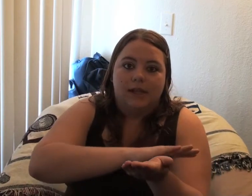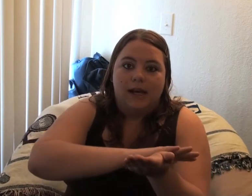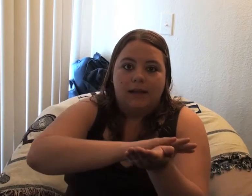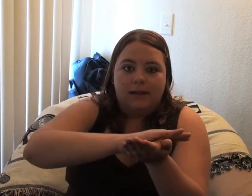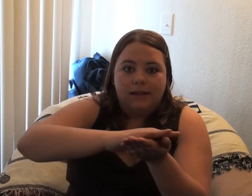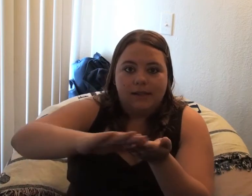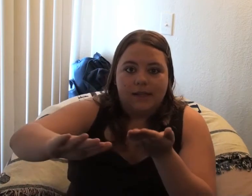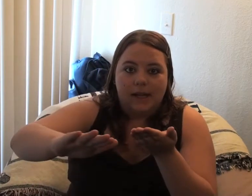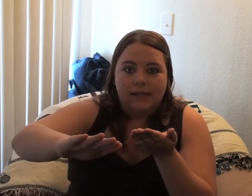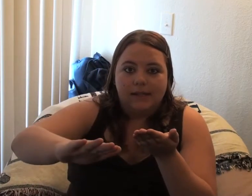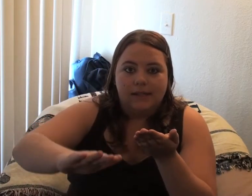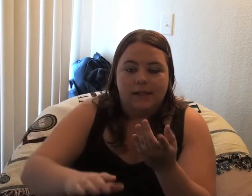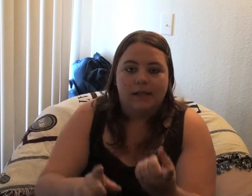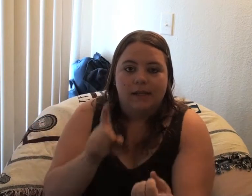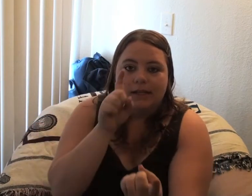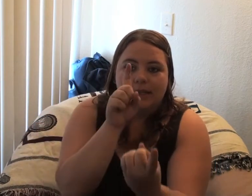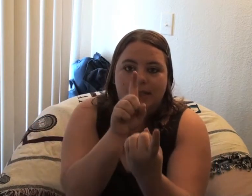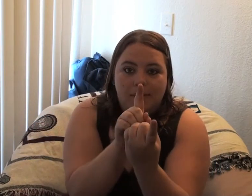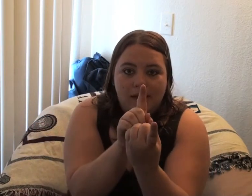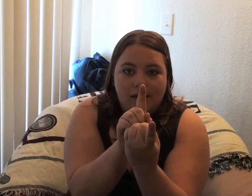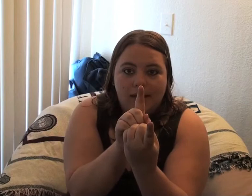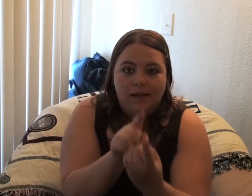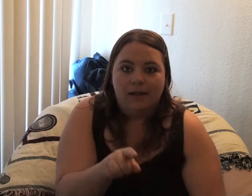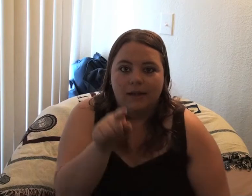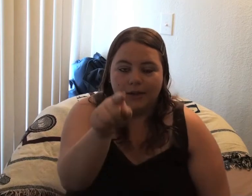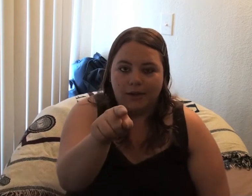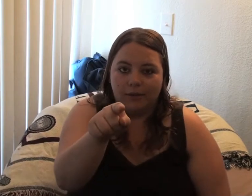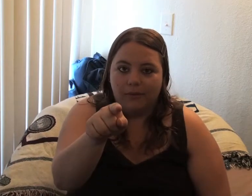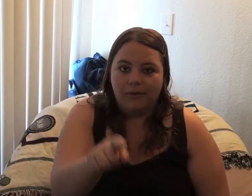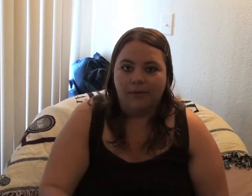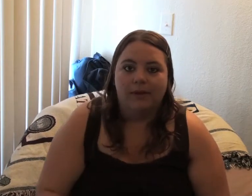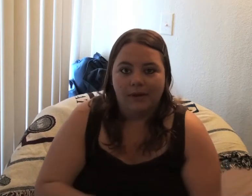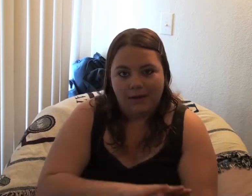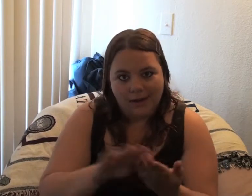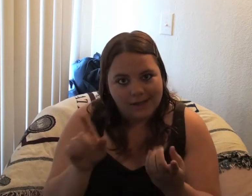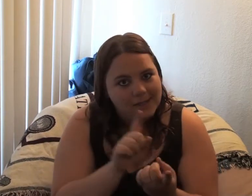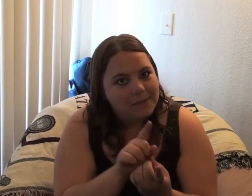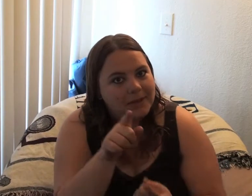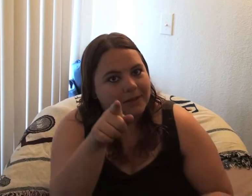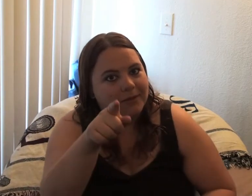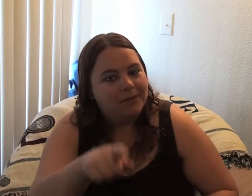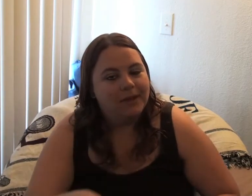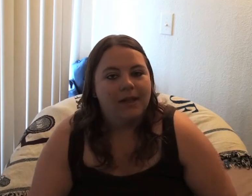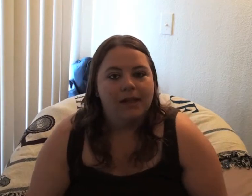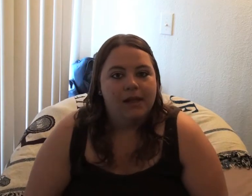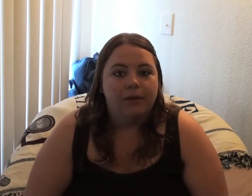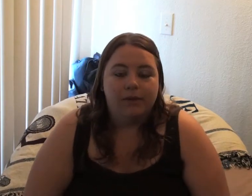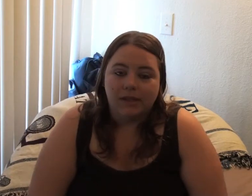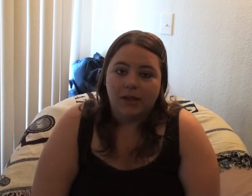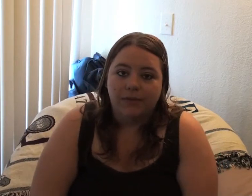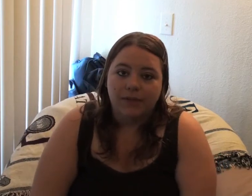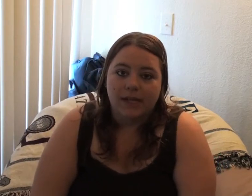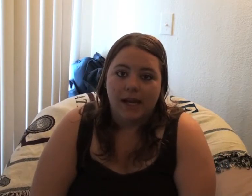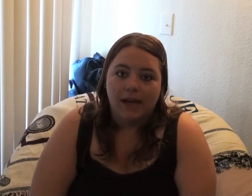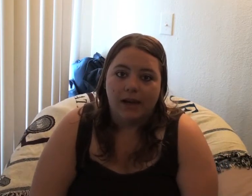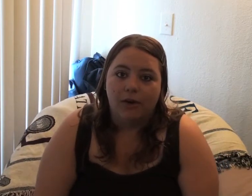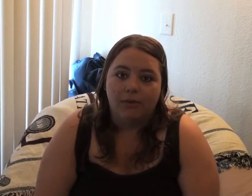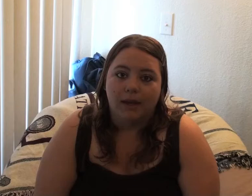slide like this, nice to meet you. Nice to meet you. Well, that's all for today. I hope that